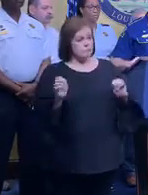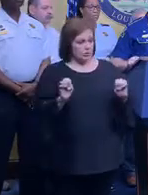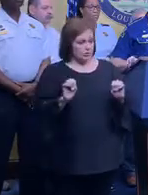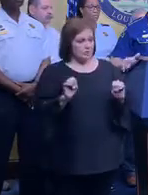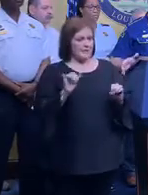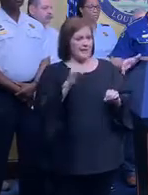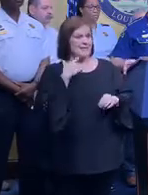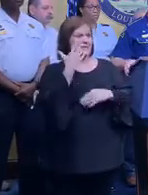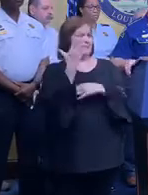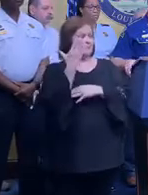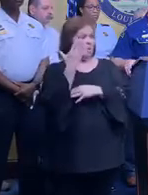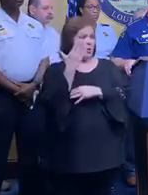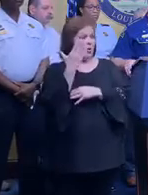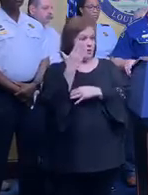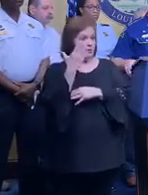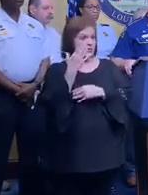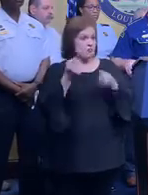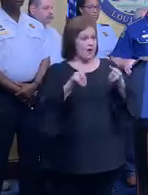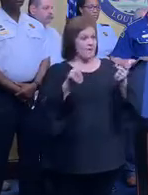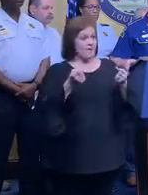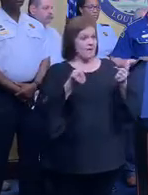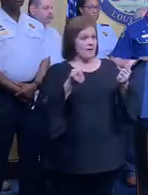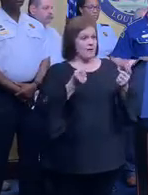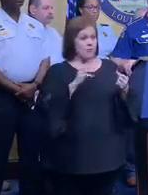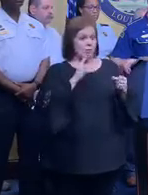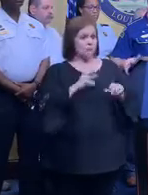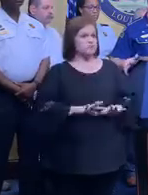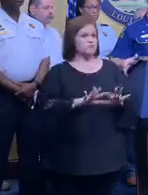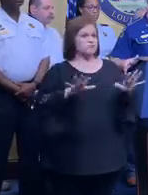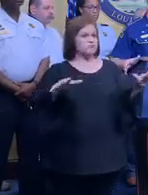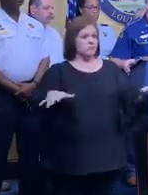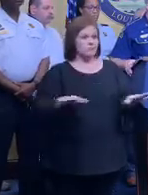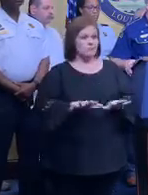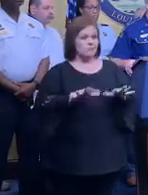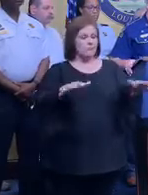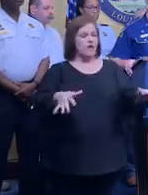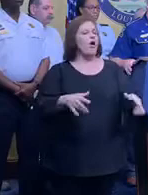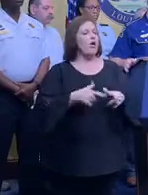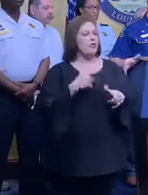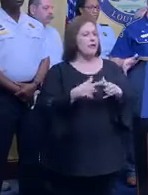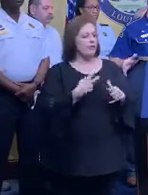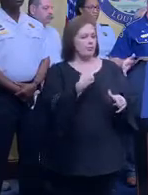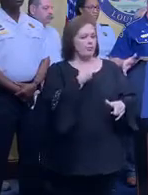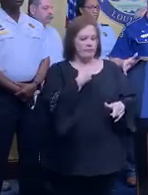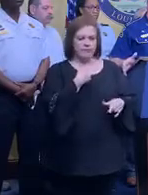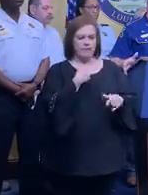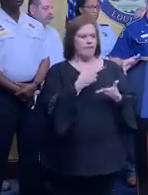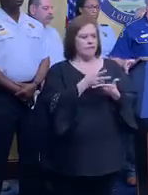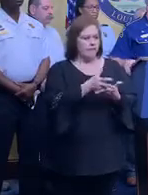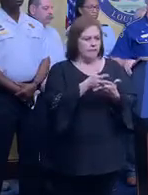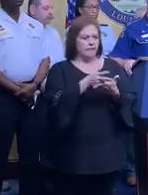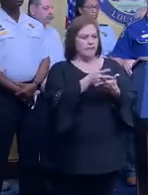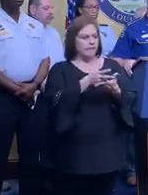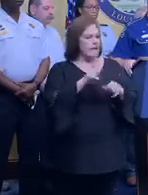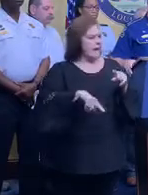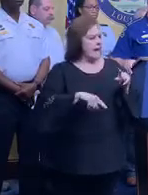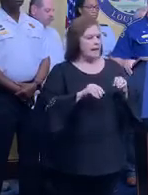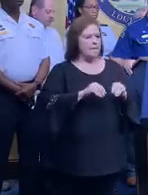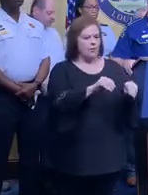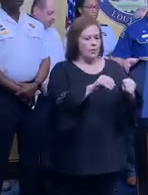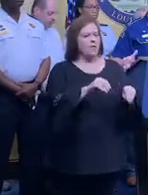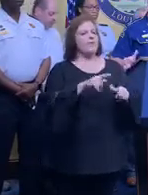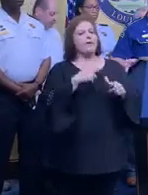what happened this morning. Vehicles driving through flooded areas stalled and stopped emergency responders